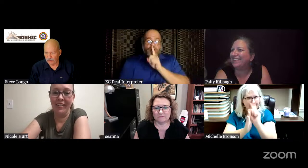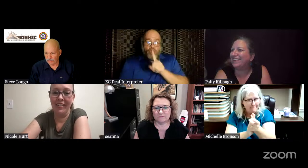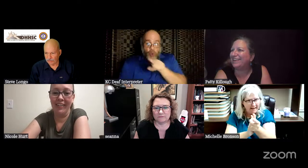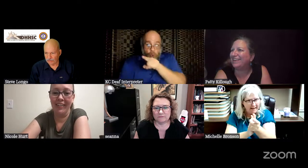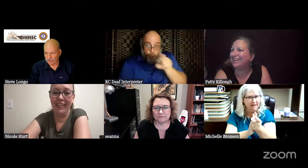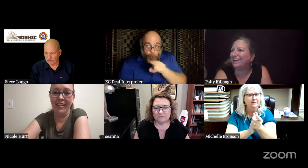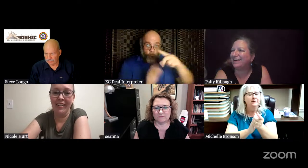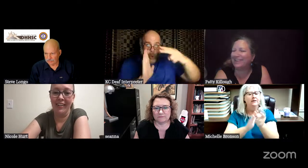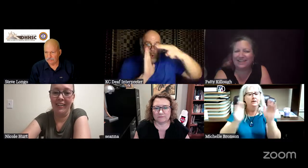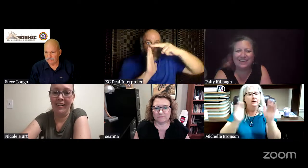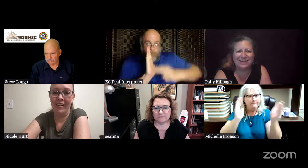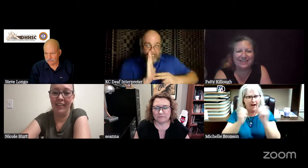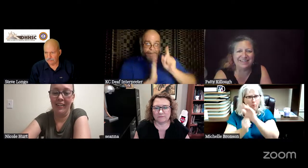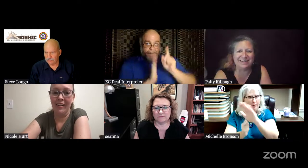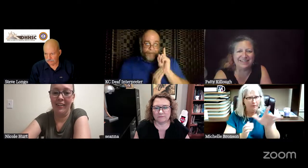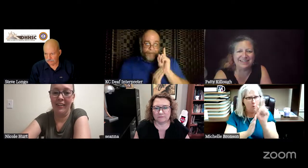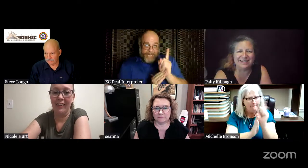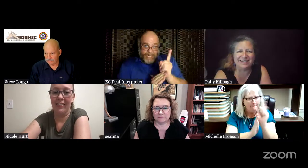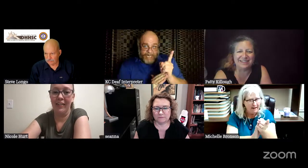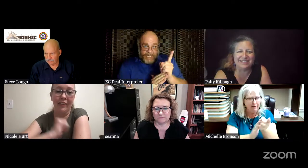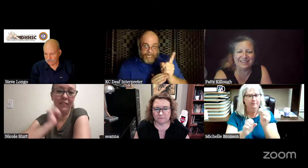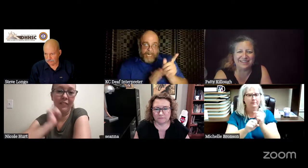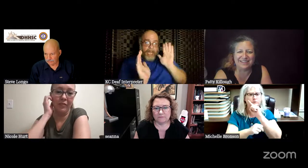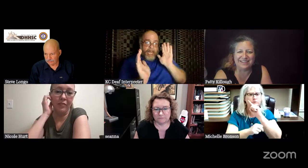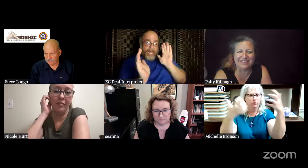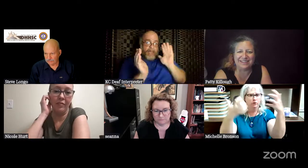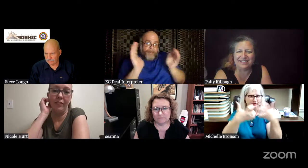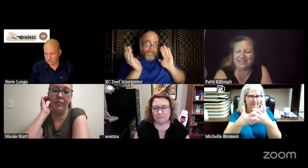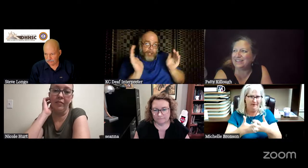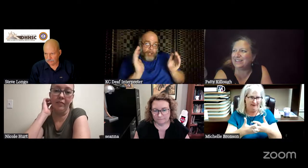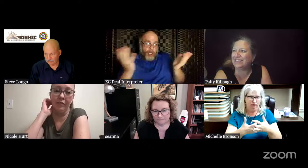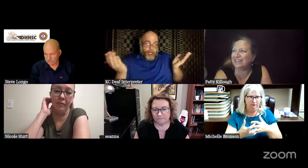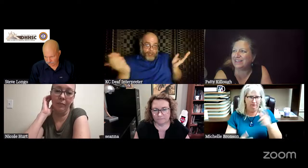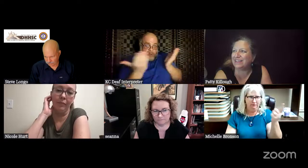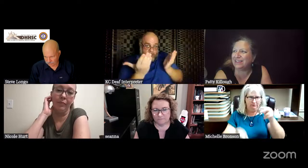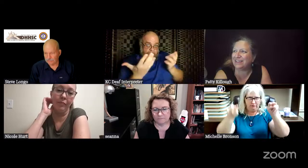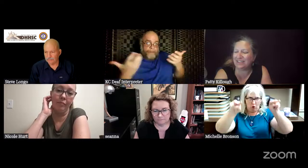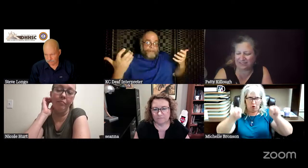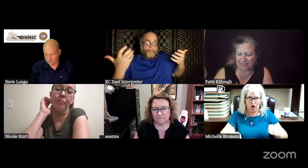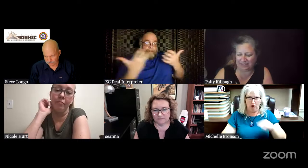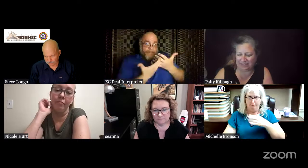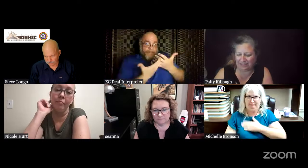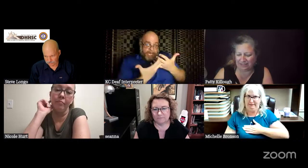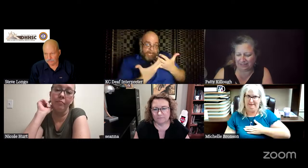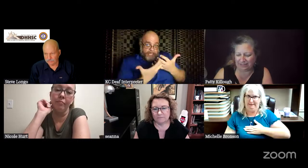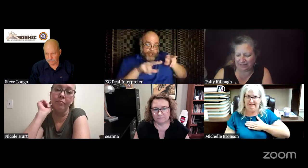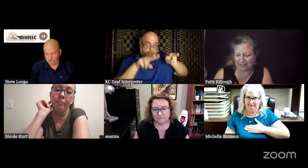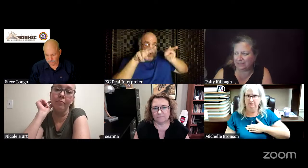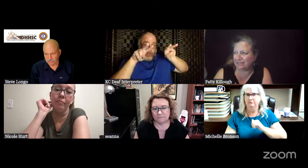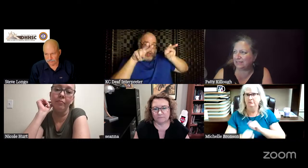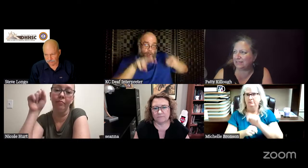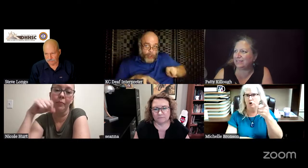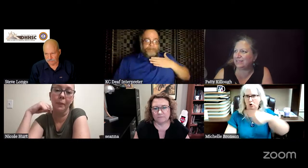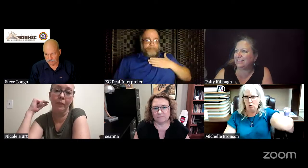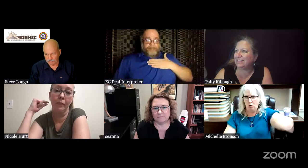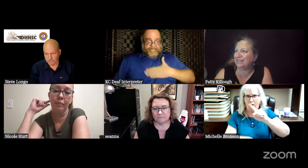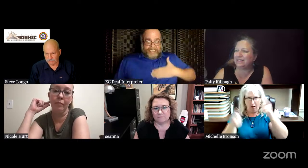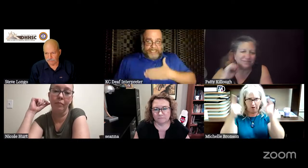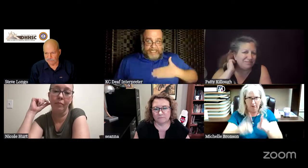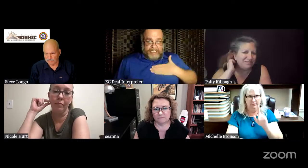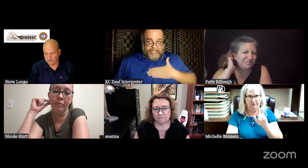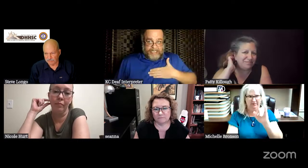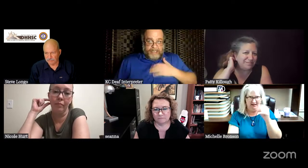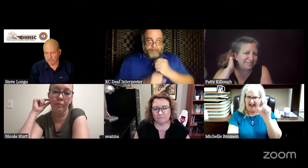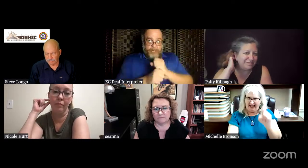We just need to make sure that the minutes are being reviewed and compared, and that the information in the